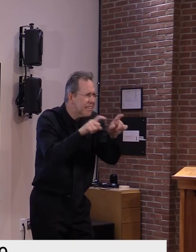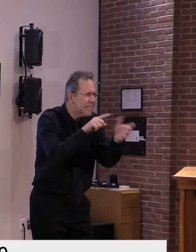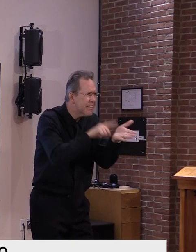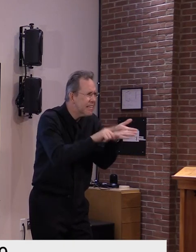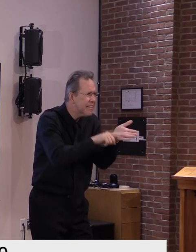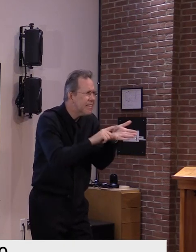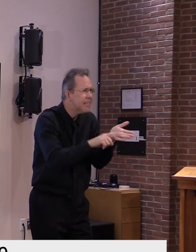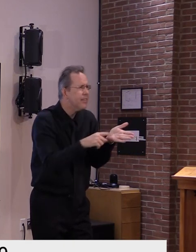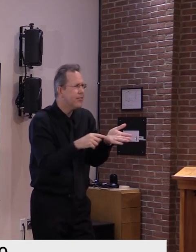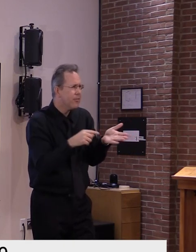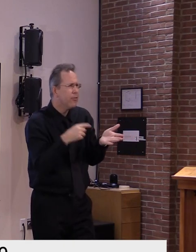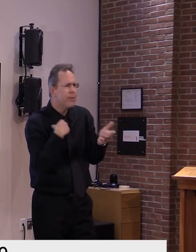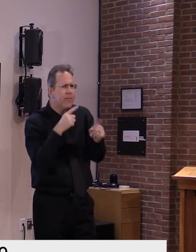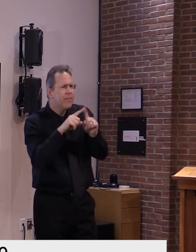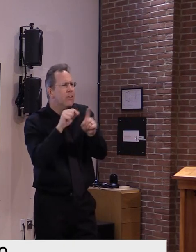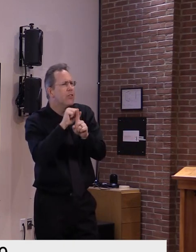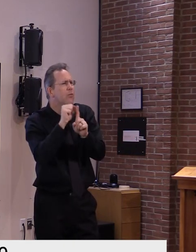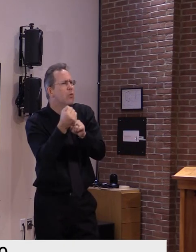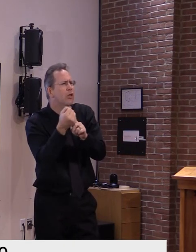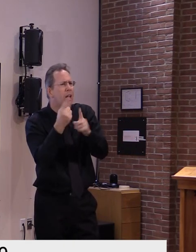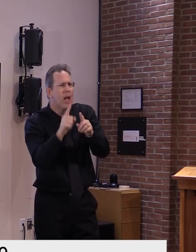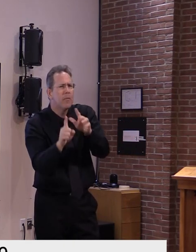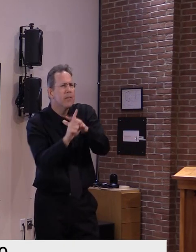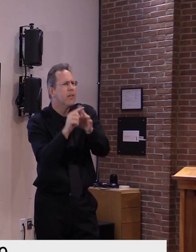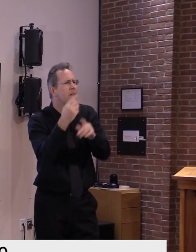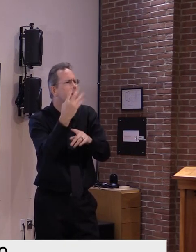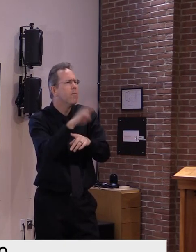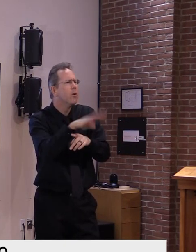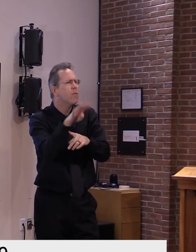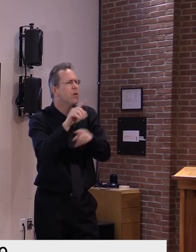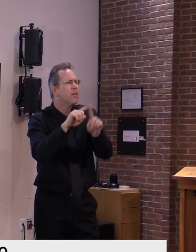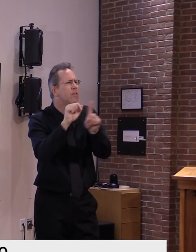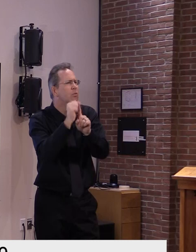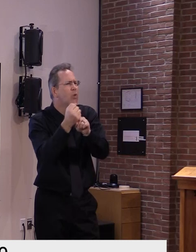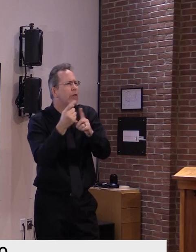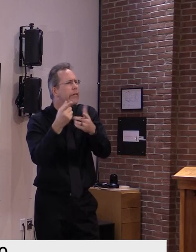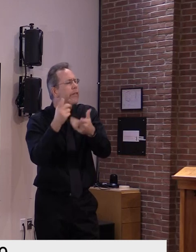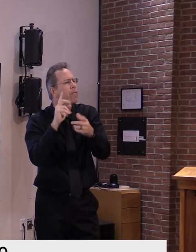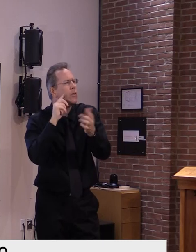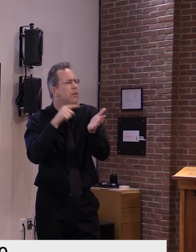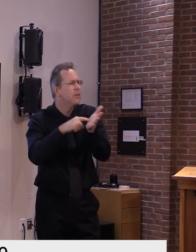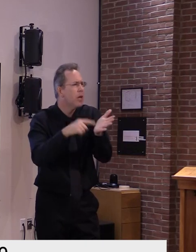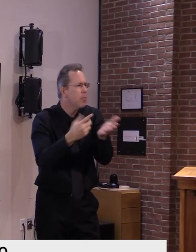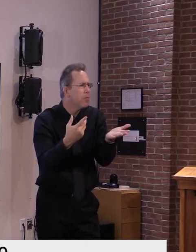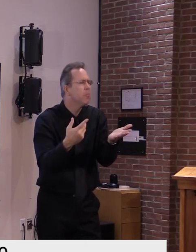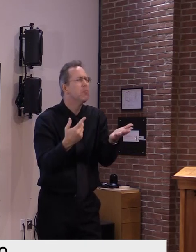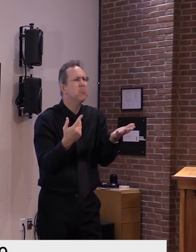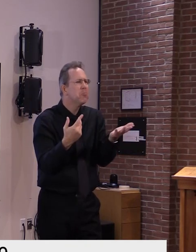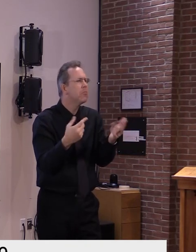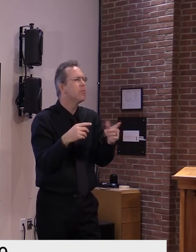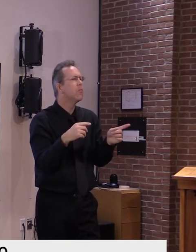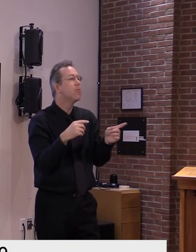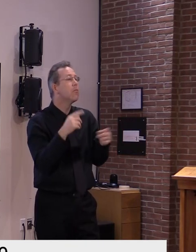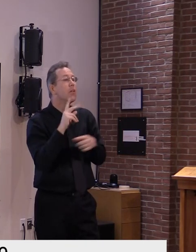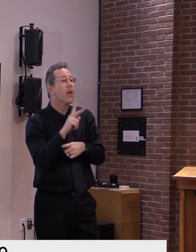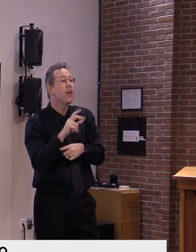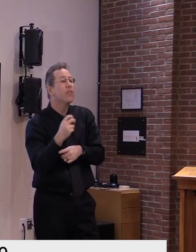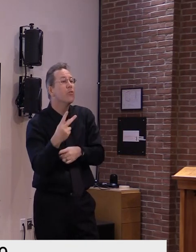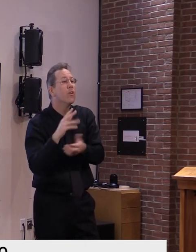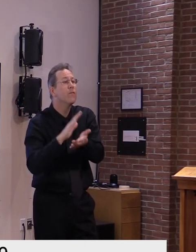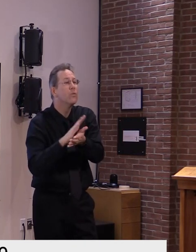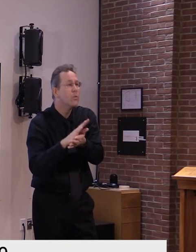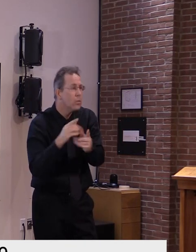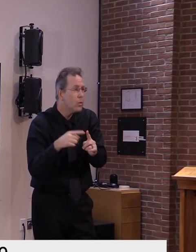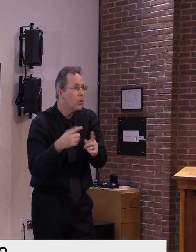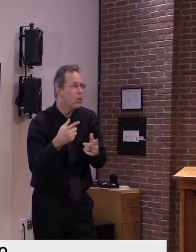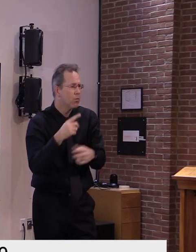they comprise, in the K through 12 school setting, 27 situations. Childcare,